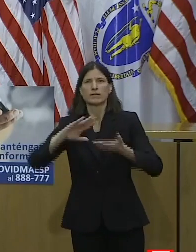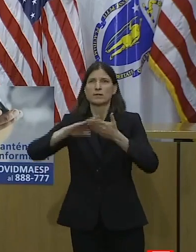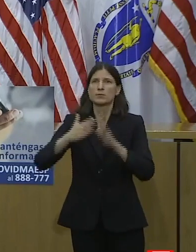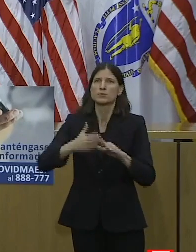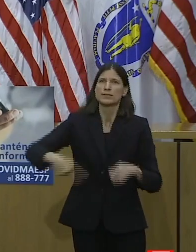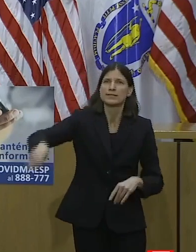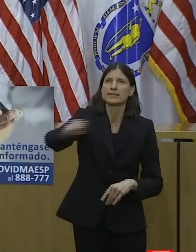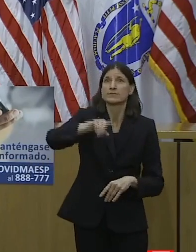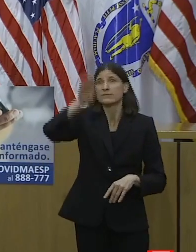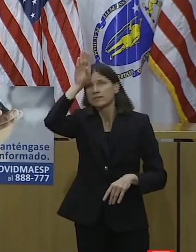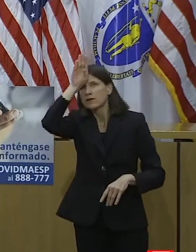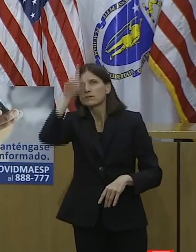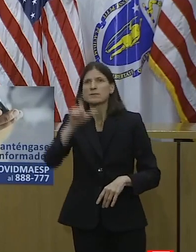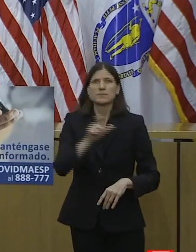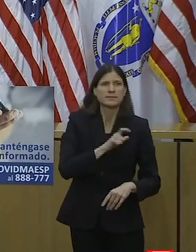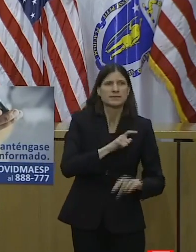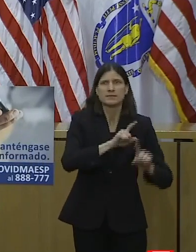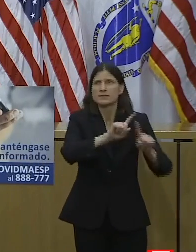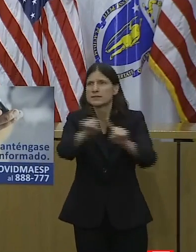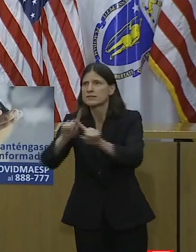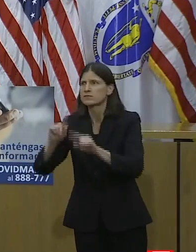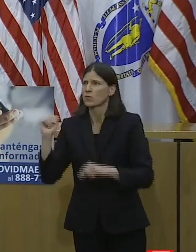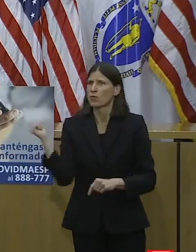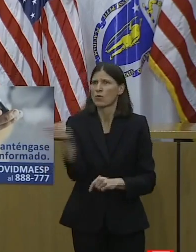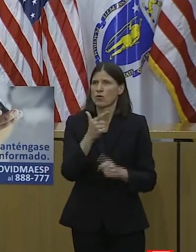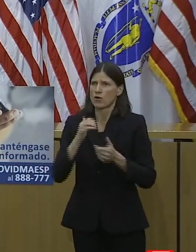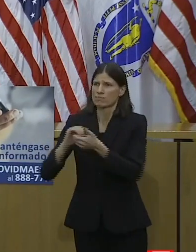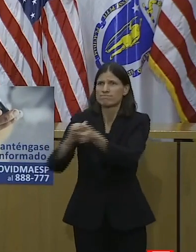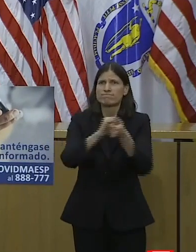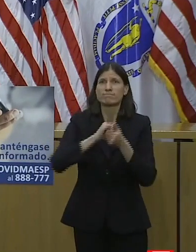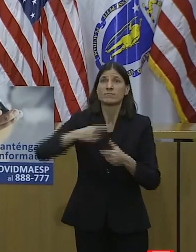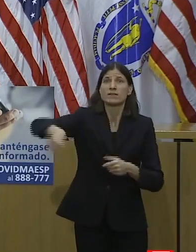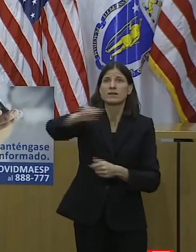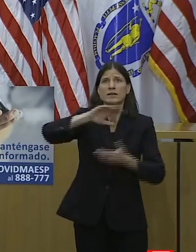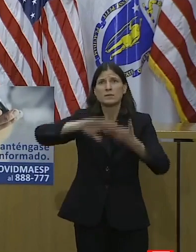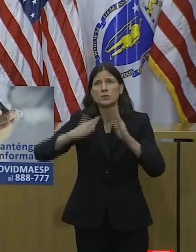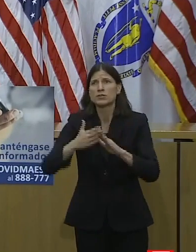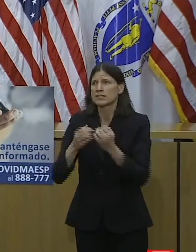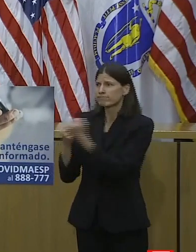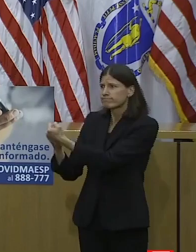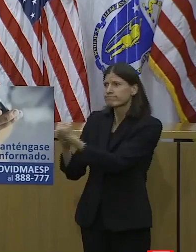lines. Millions of Massachusetts residents are sacrificing,